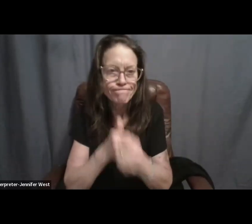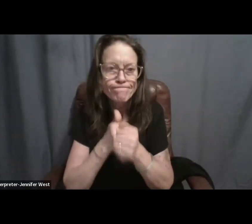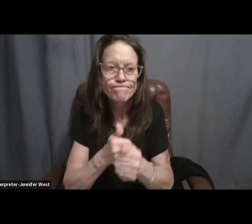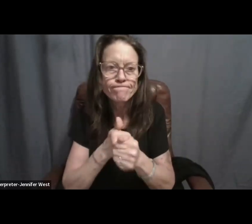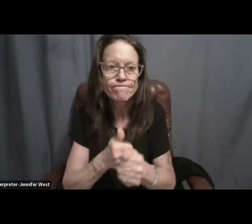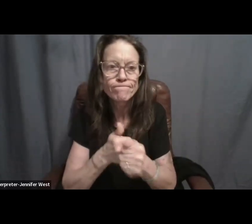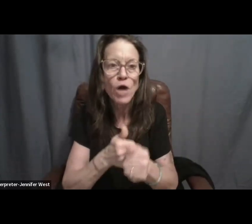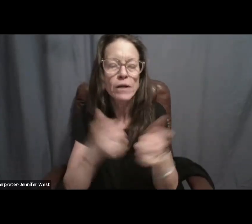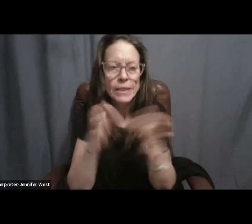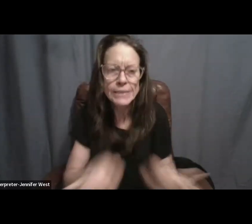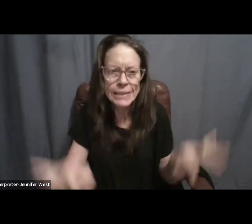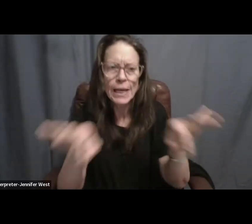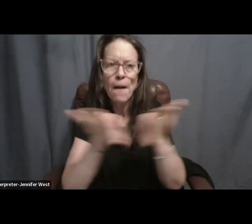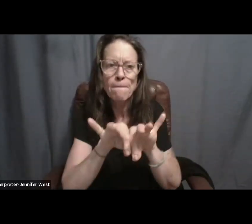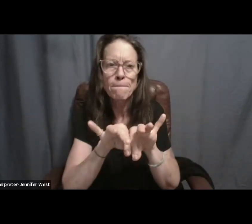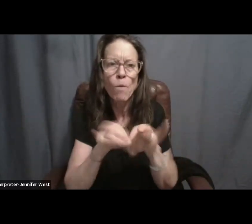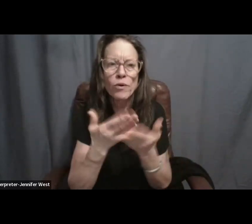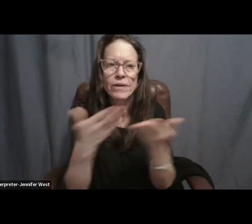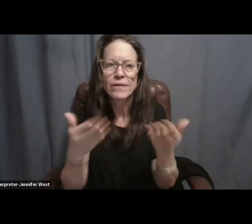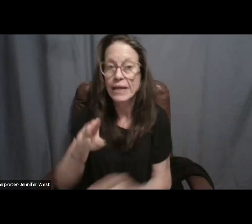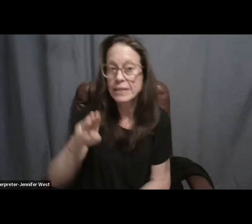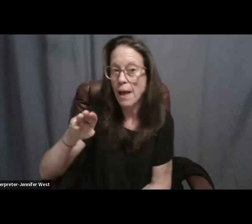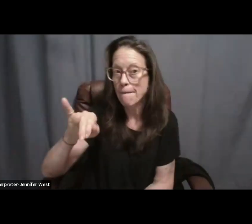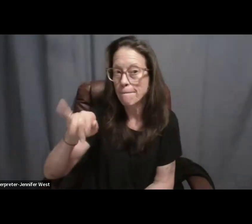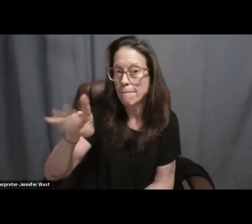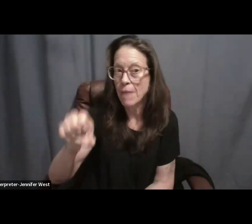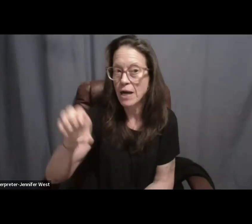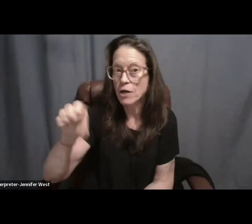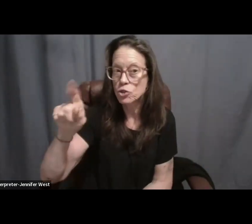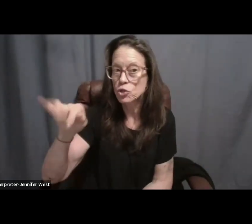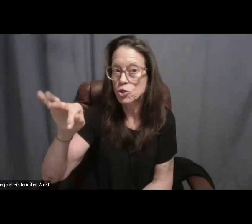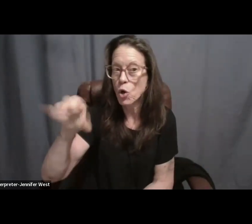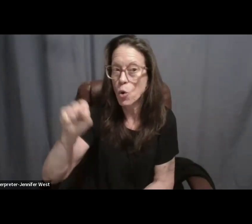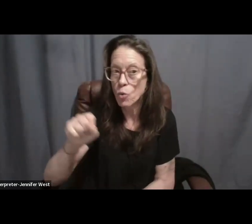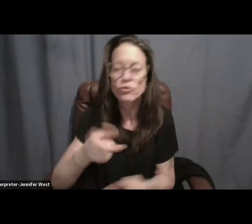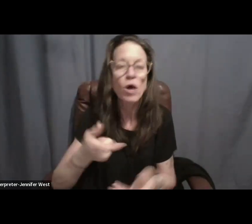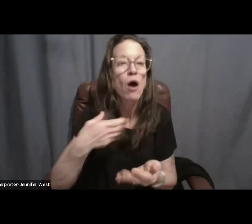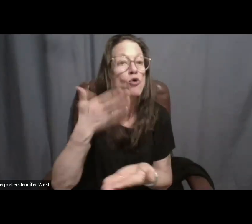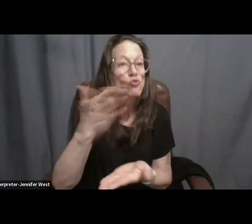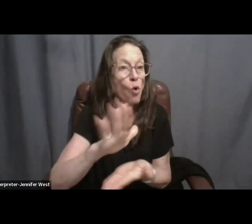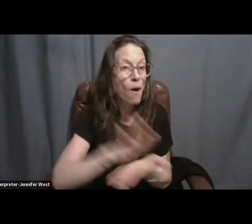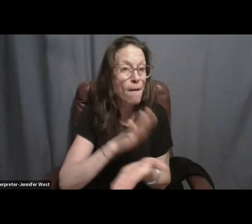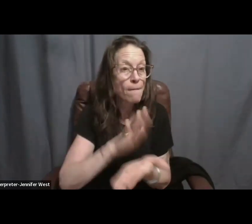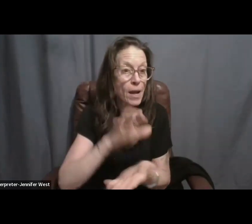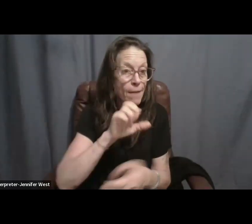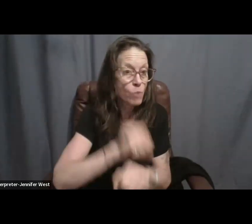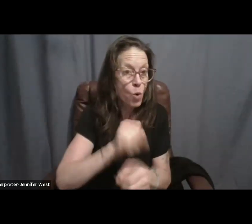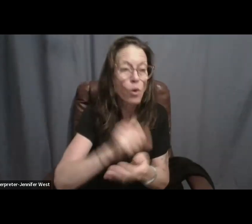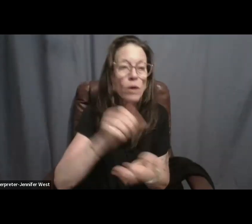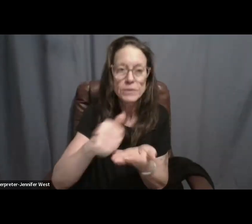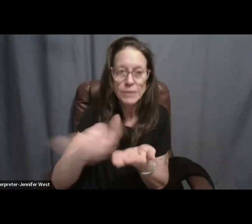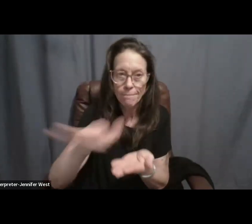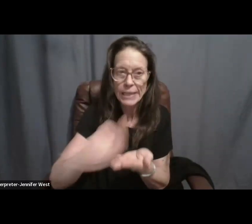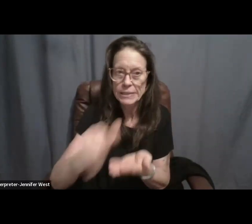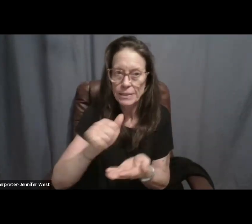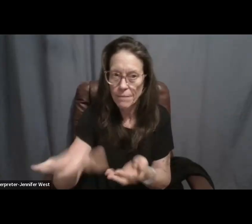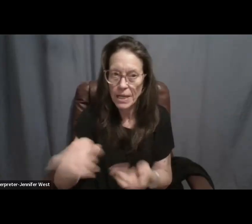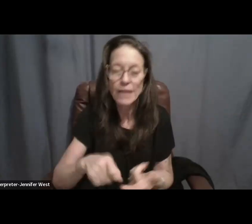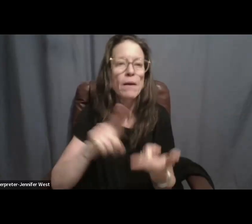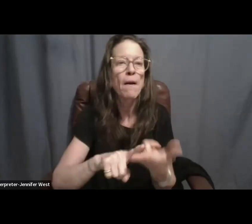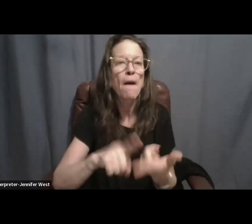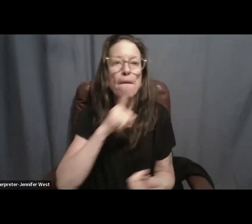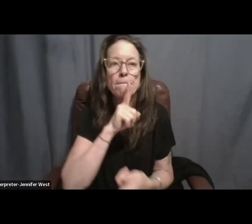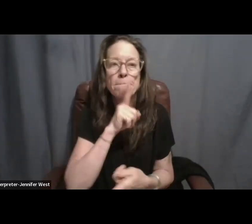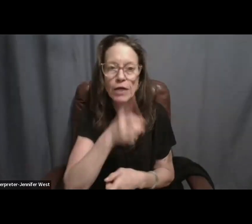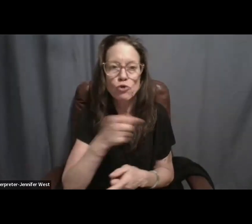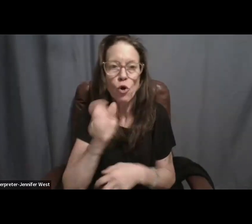as turning in your paperwork, making sure that the person that you're assigned to is contacting you at the right time to